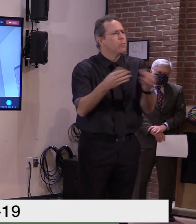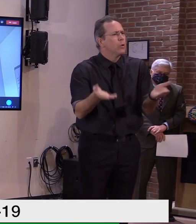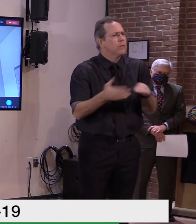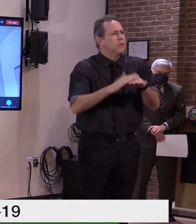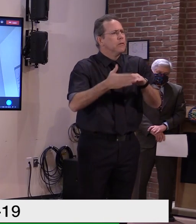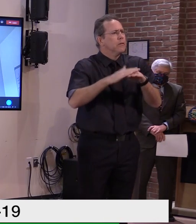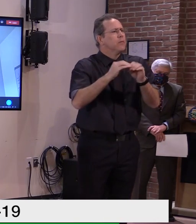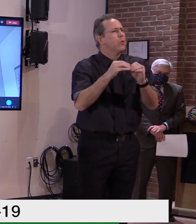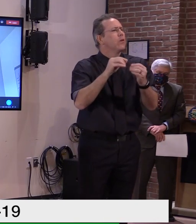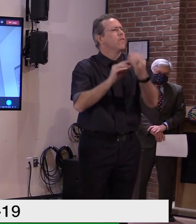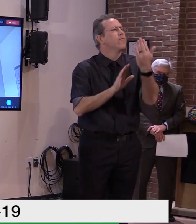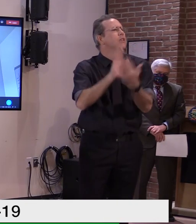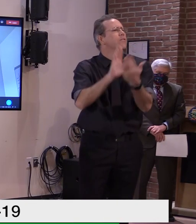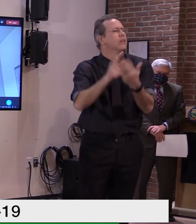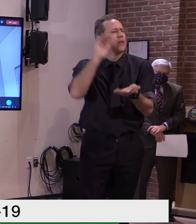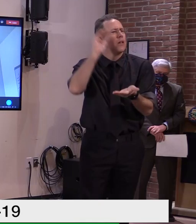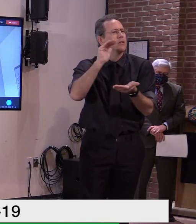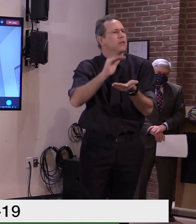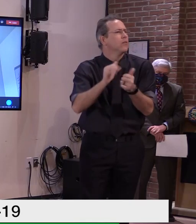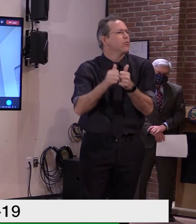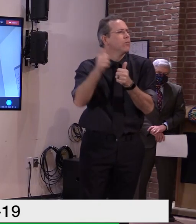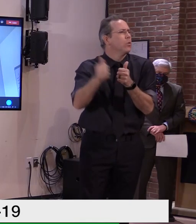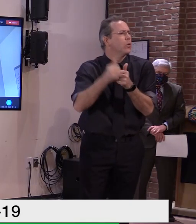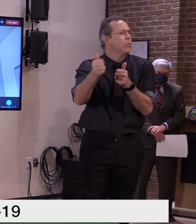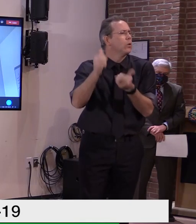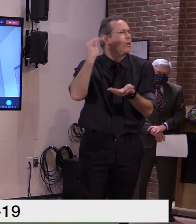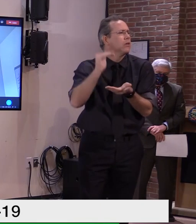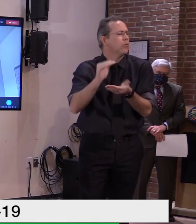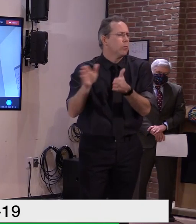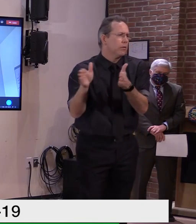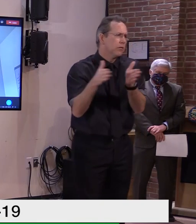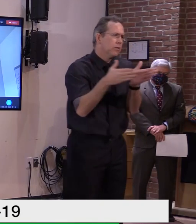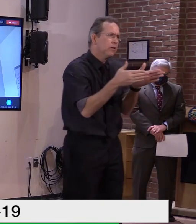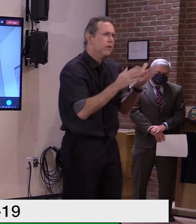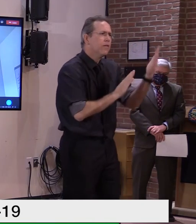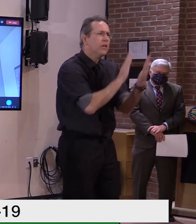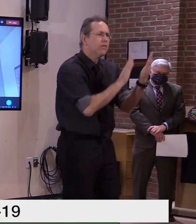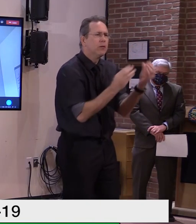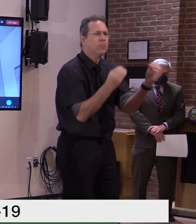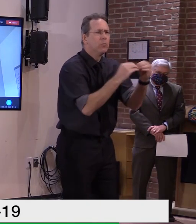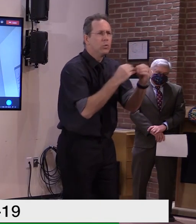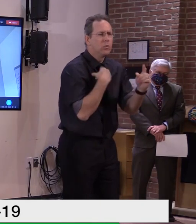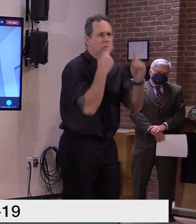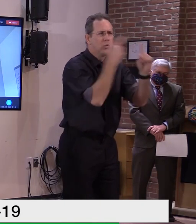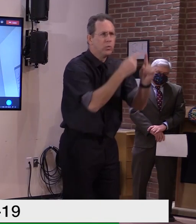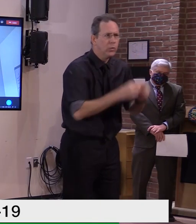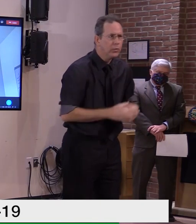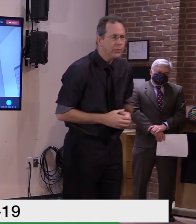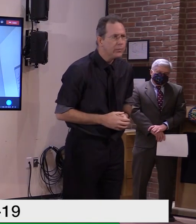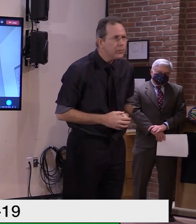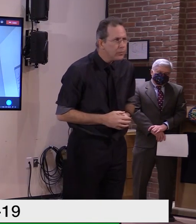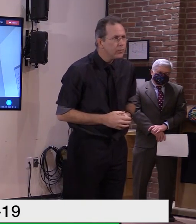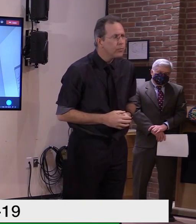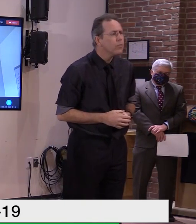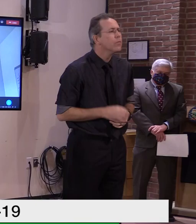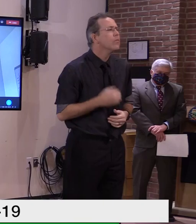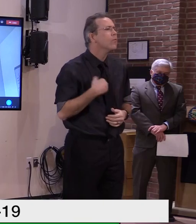will be predicated on the restoration of in-person instruction, in-person routines, and in-person